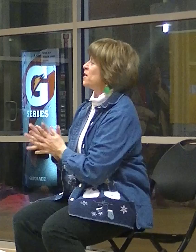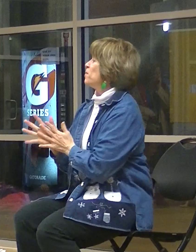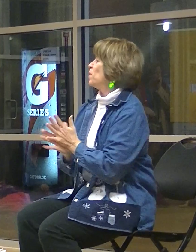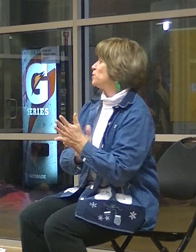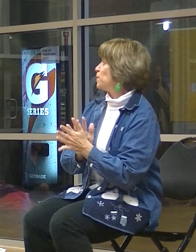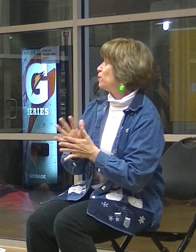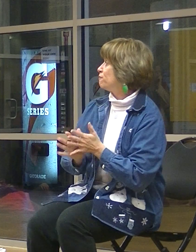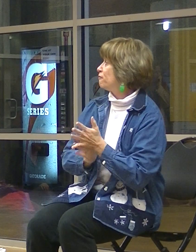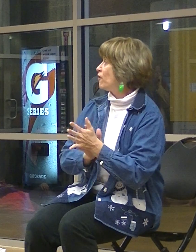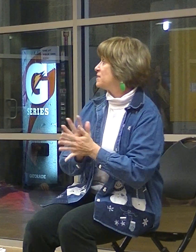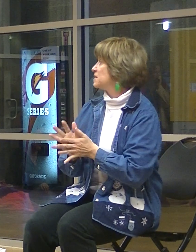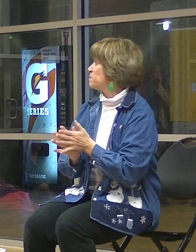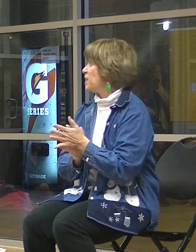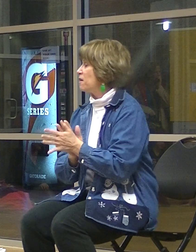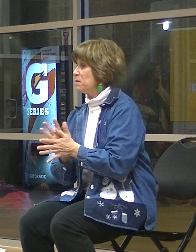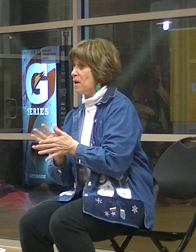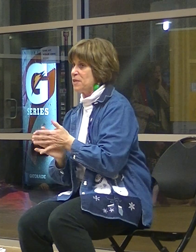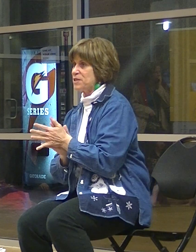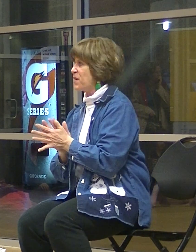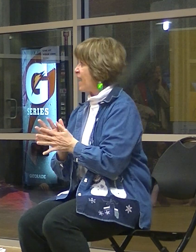The most beautiful voices make all the homies cry.